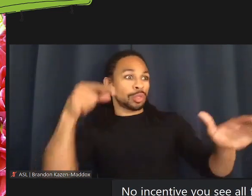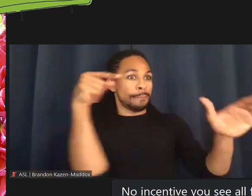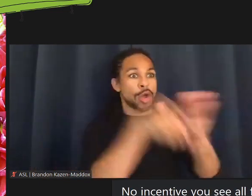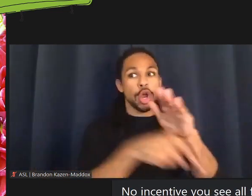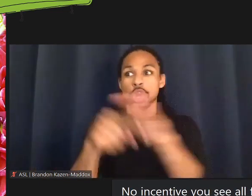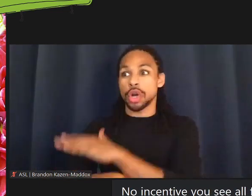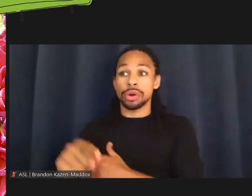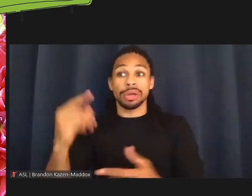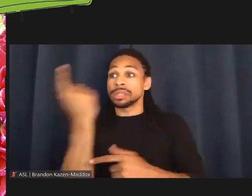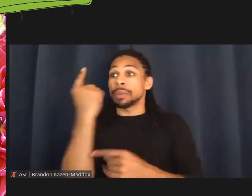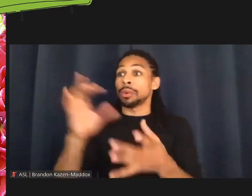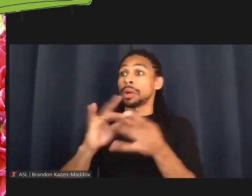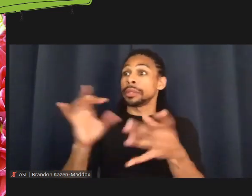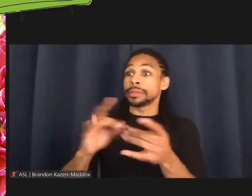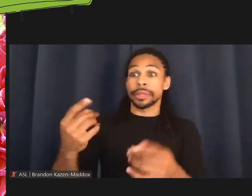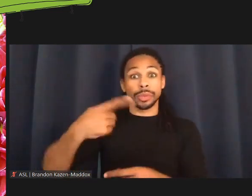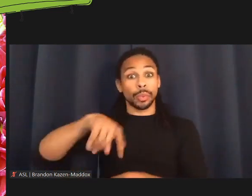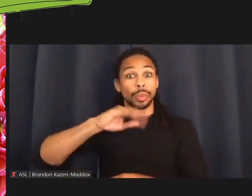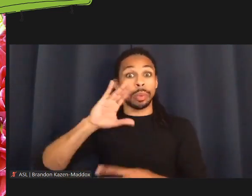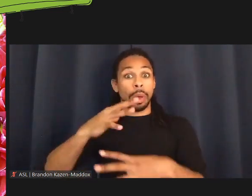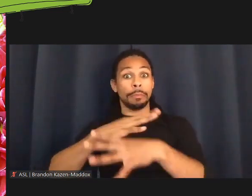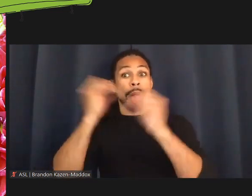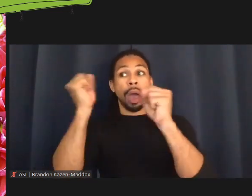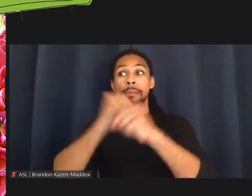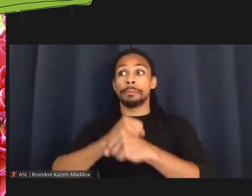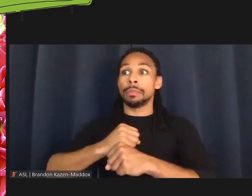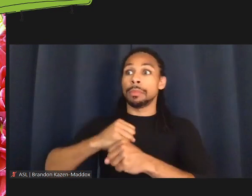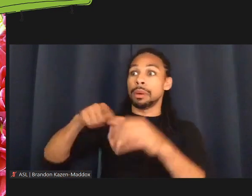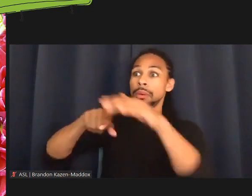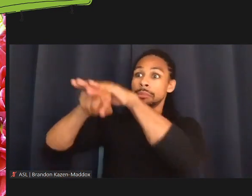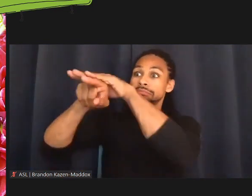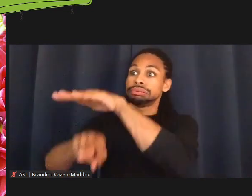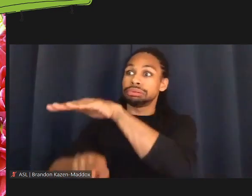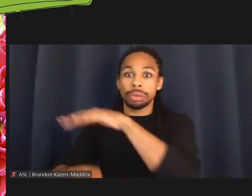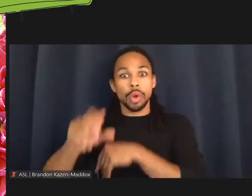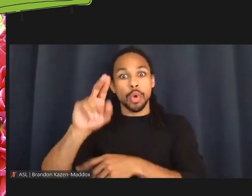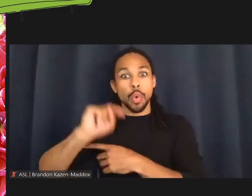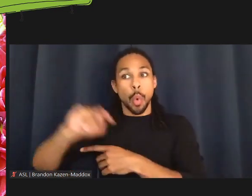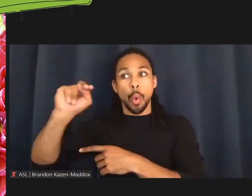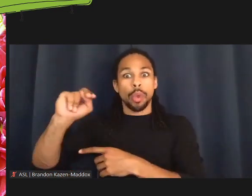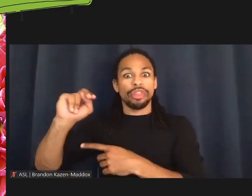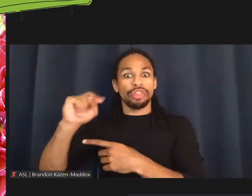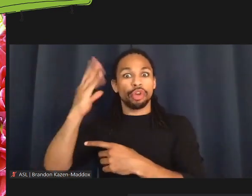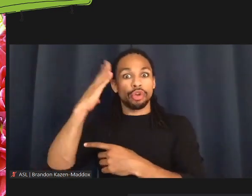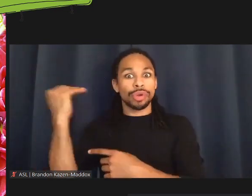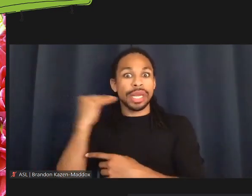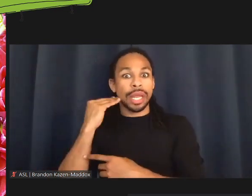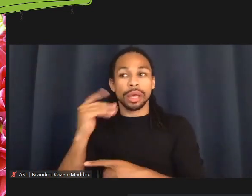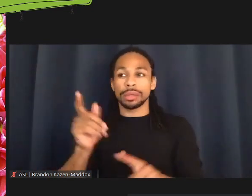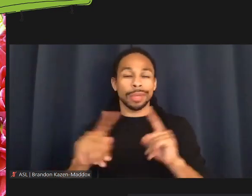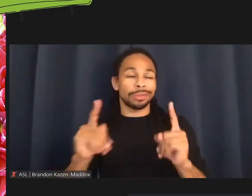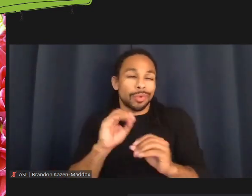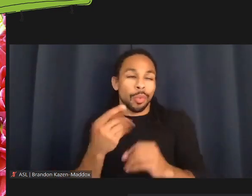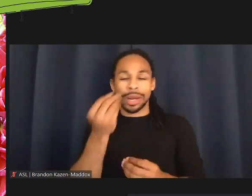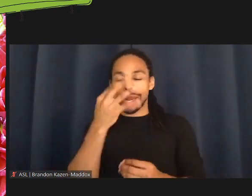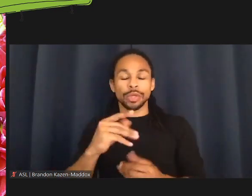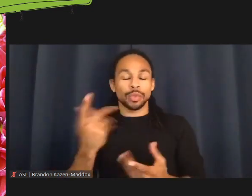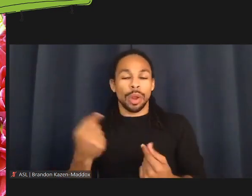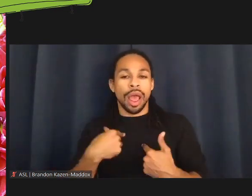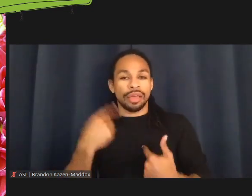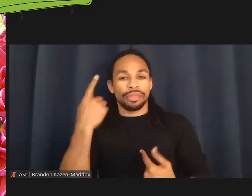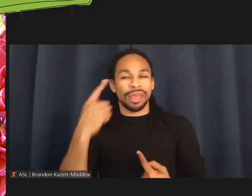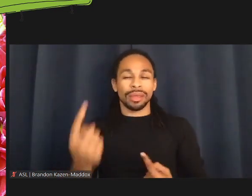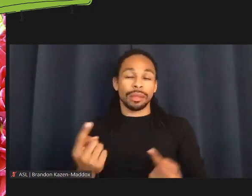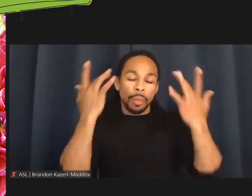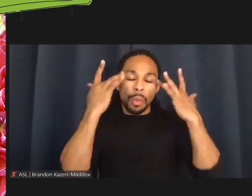think. I think America is an experiment lit up by sparking wires. Oh, please, let it burn down